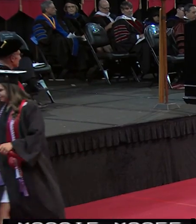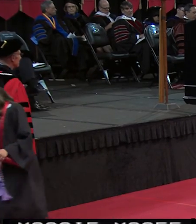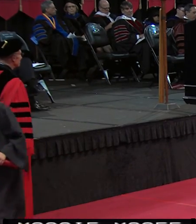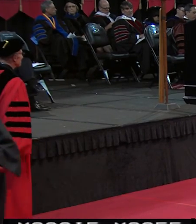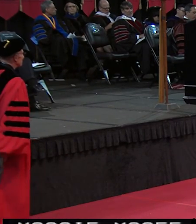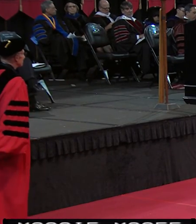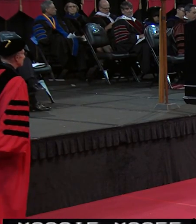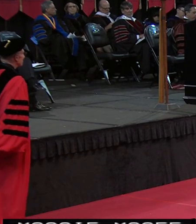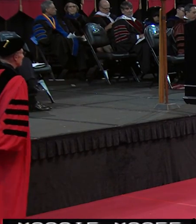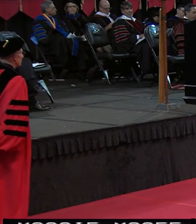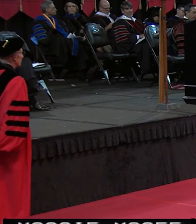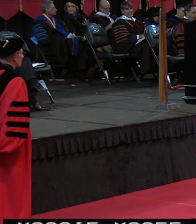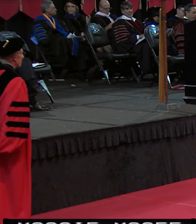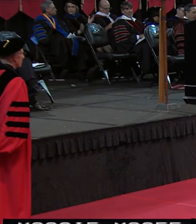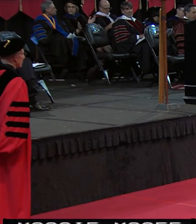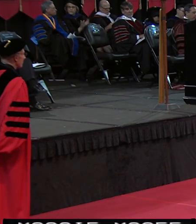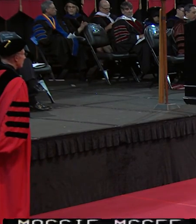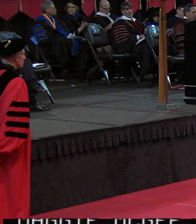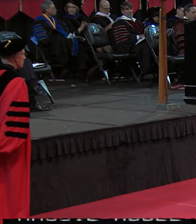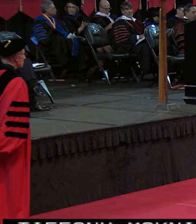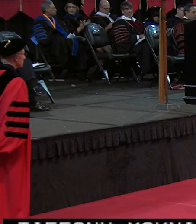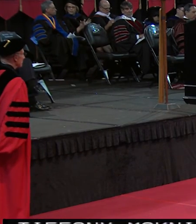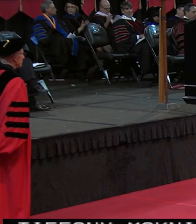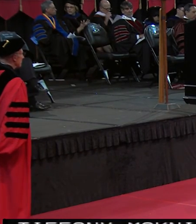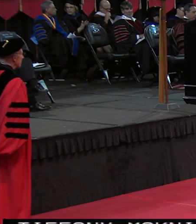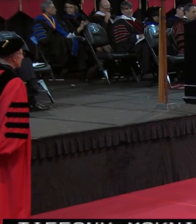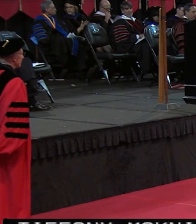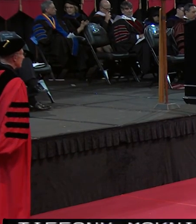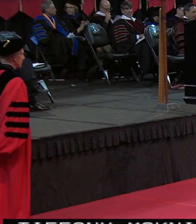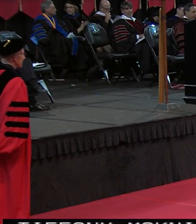John Evan Michael Melling.